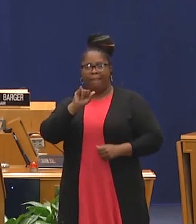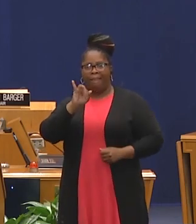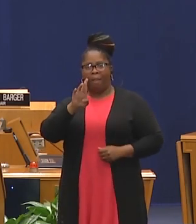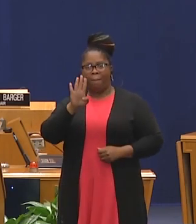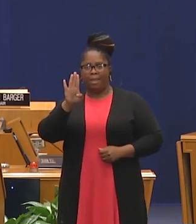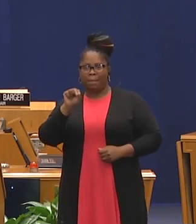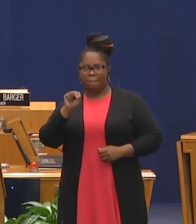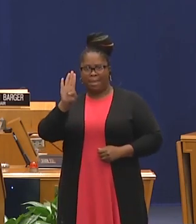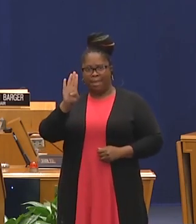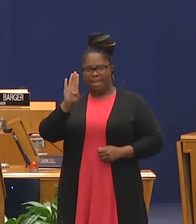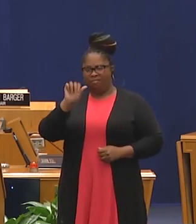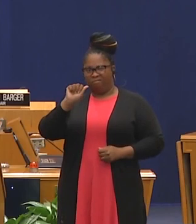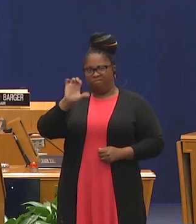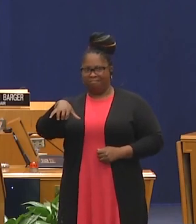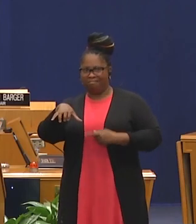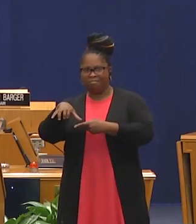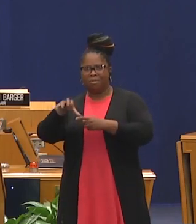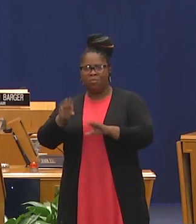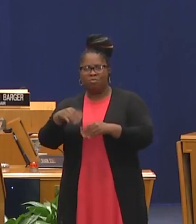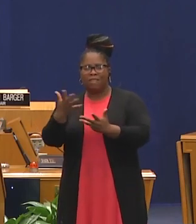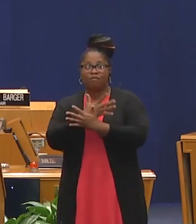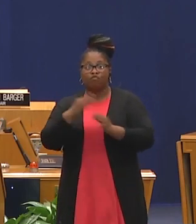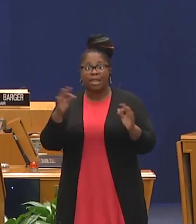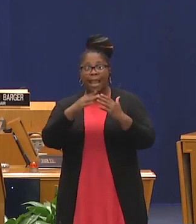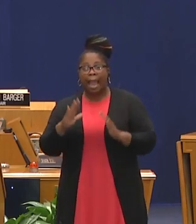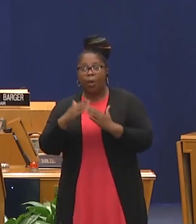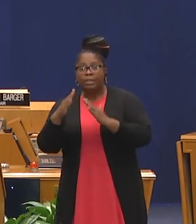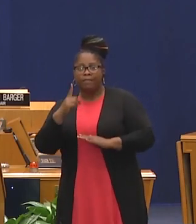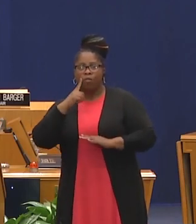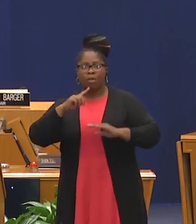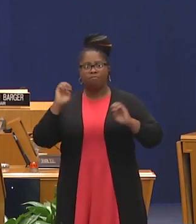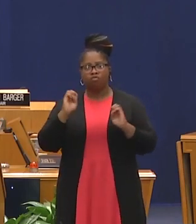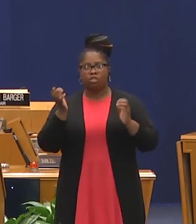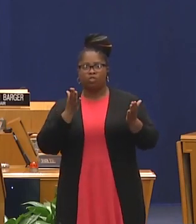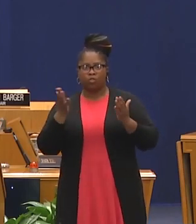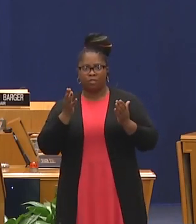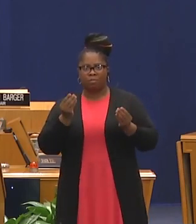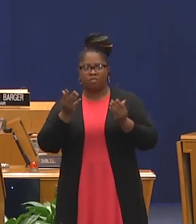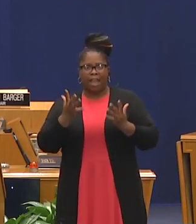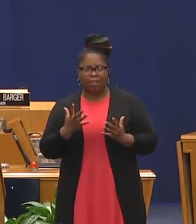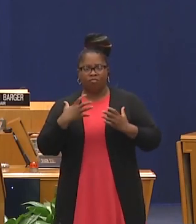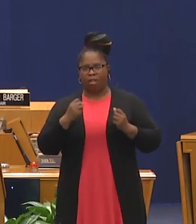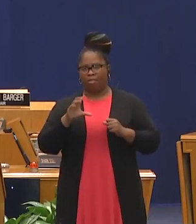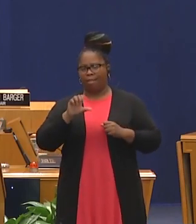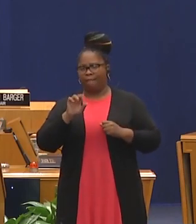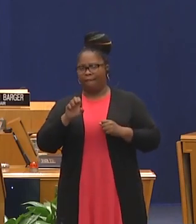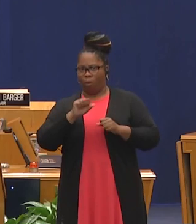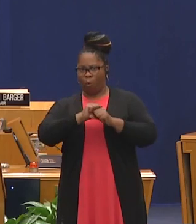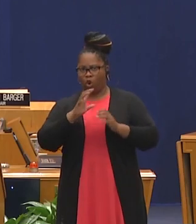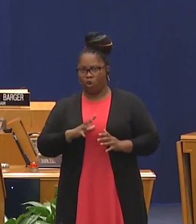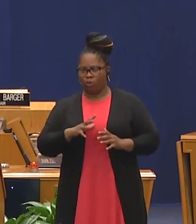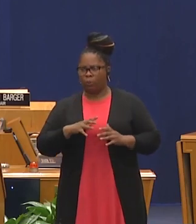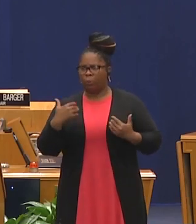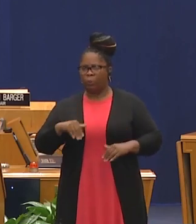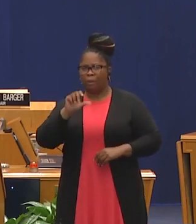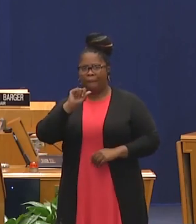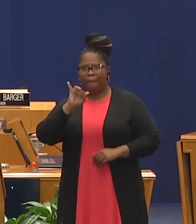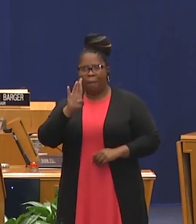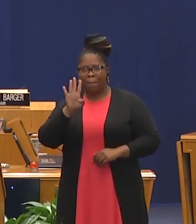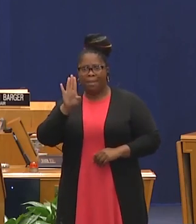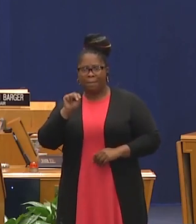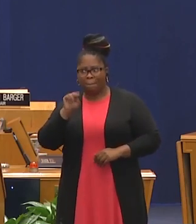1,000 frontline workers fighting the spread of COVID-19. This is a generously funded Airbnb,